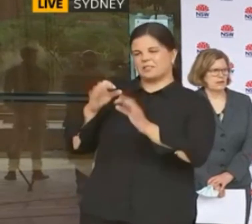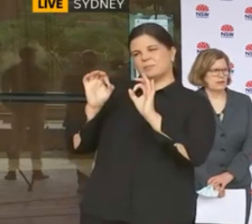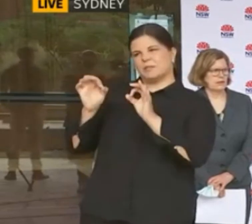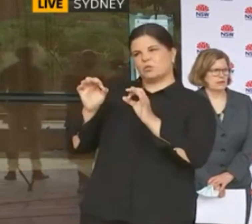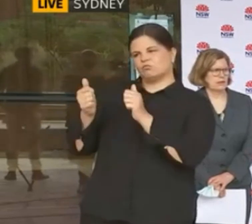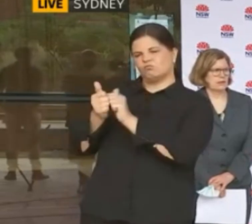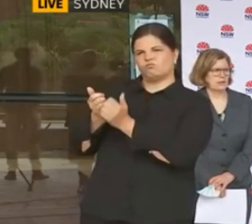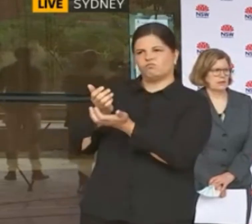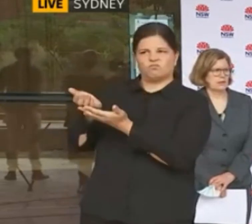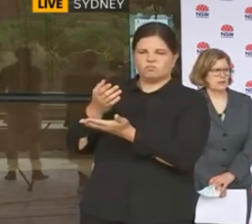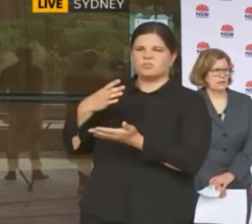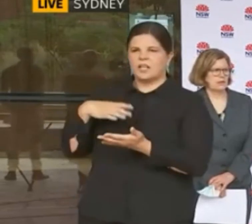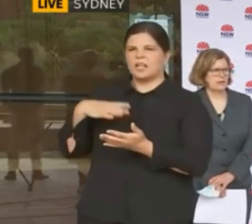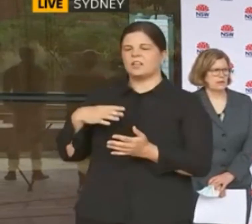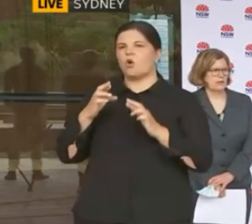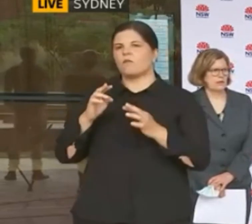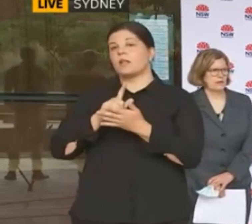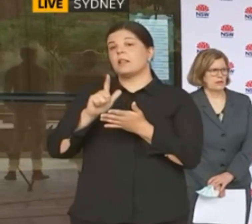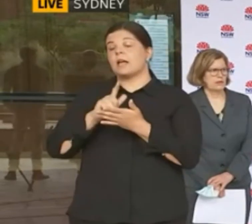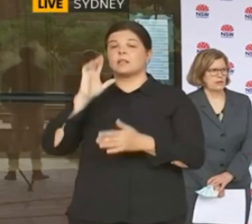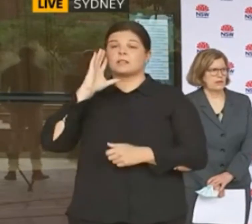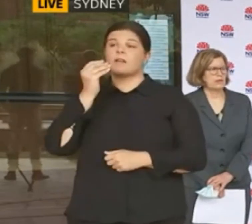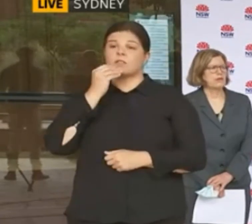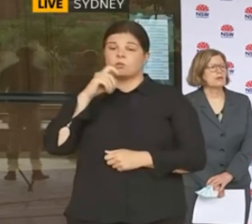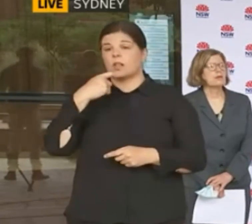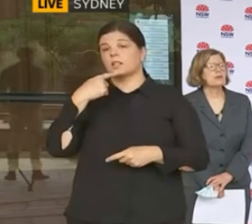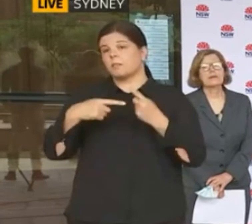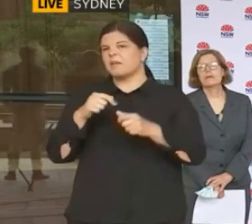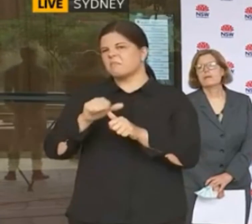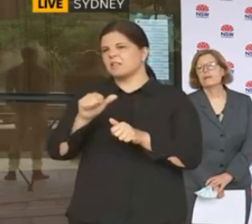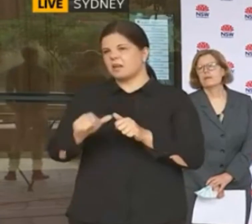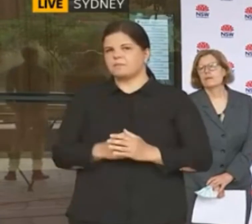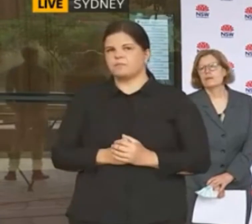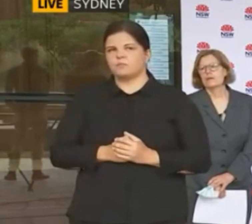been considered. But I'm sure there'll be more updates during the day, better than I've presented to you this morning.